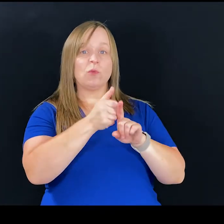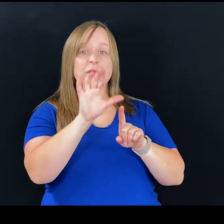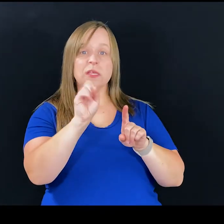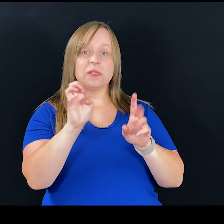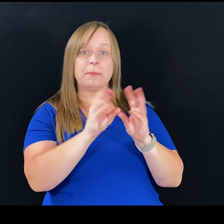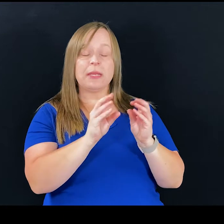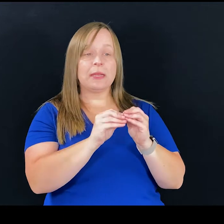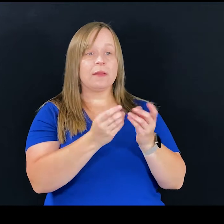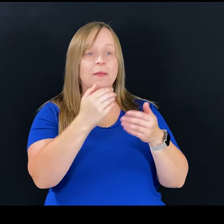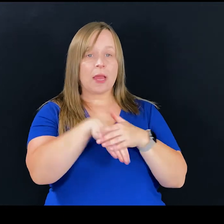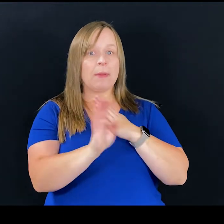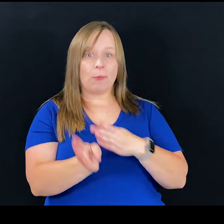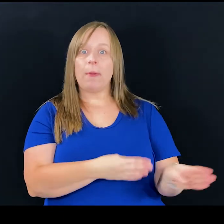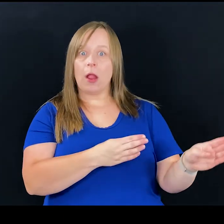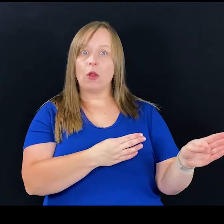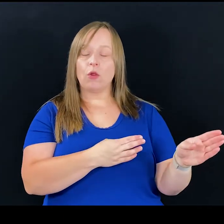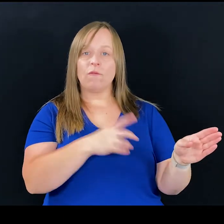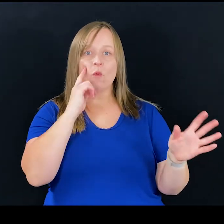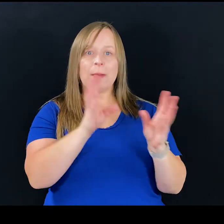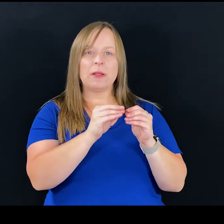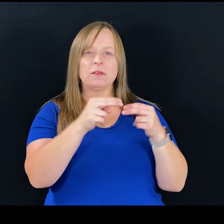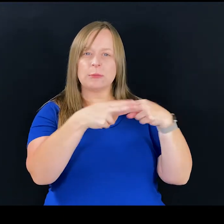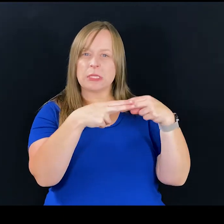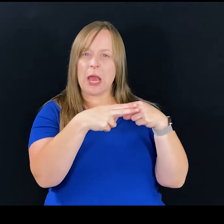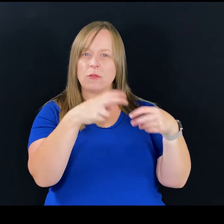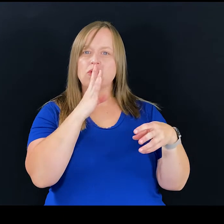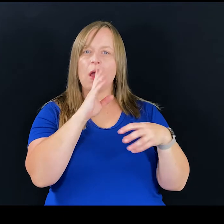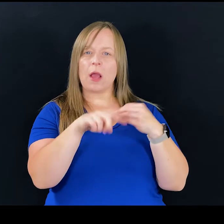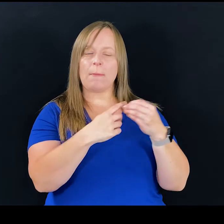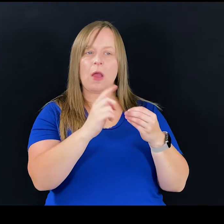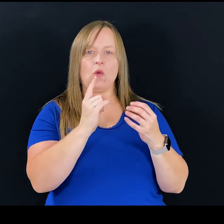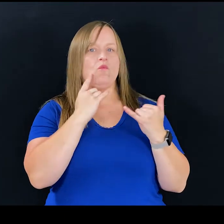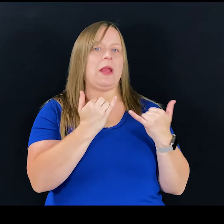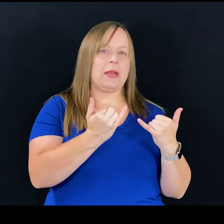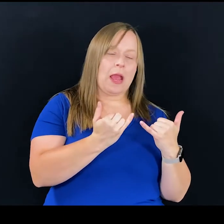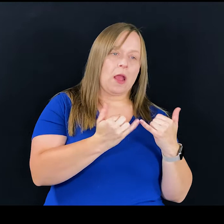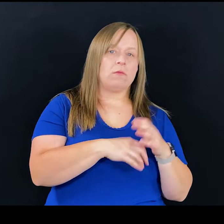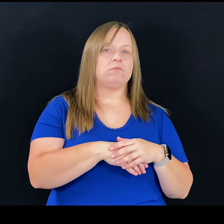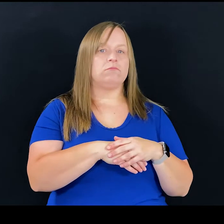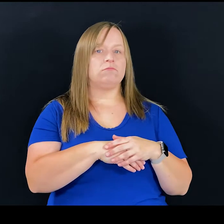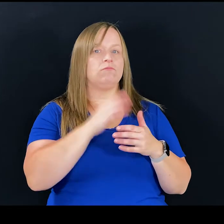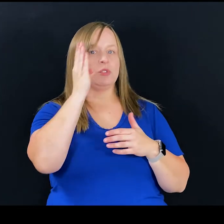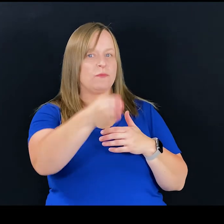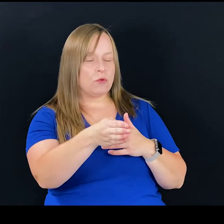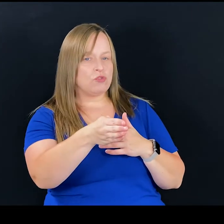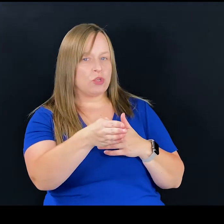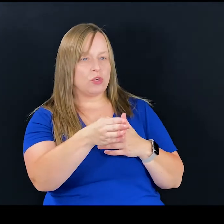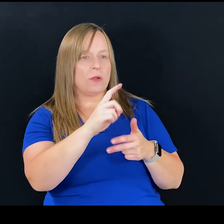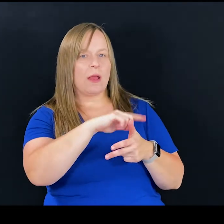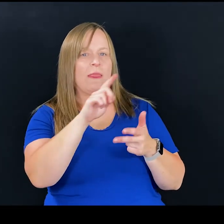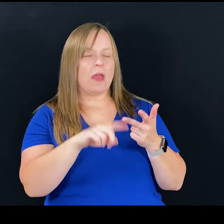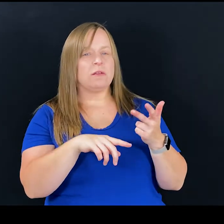own CSE meeting, they come in prepared with some slides that talk about where they're at currently, where they're going to go